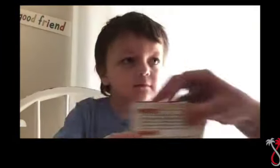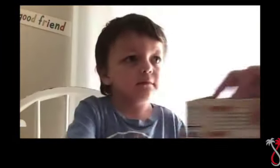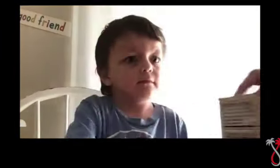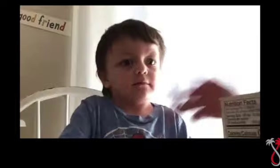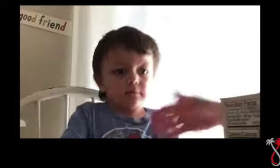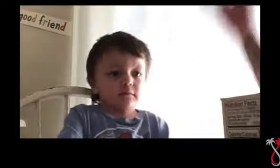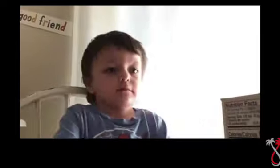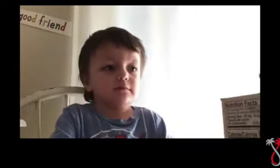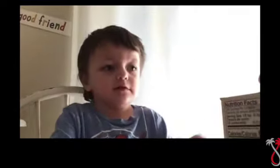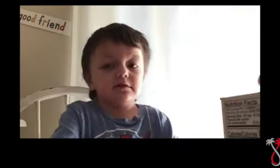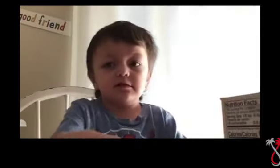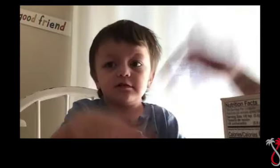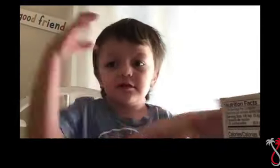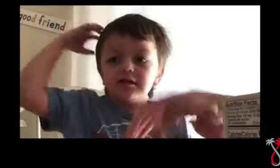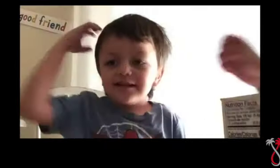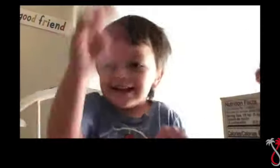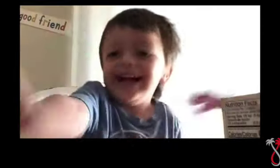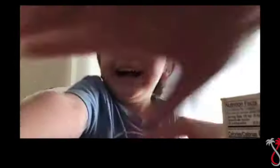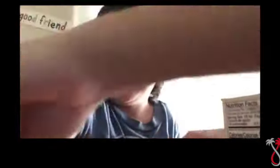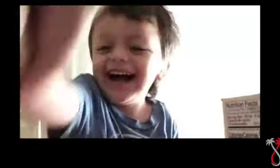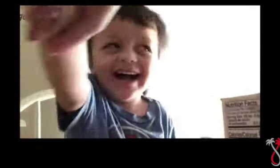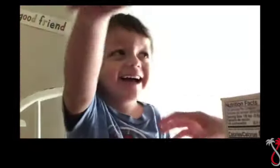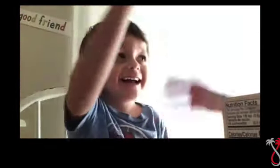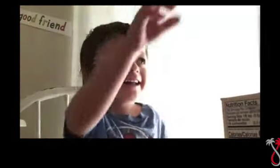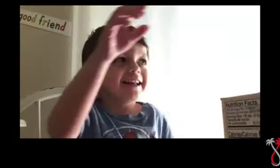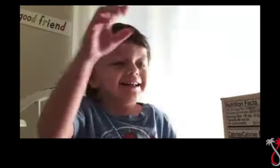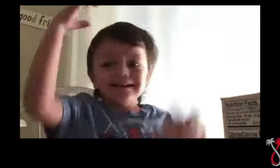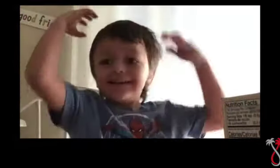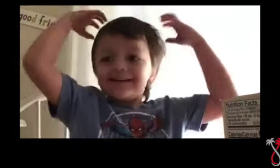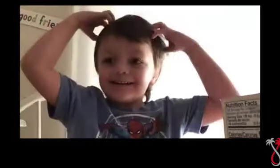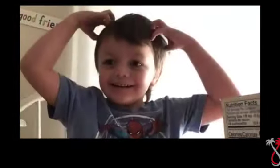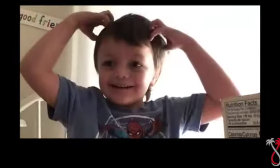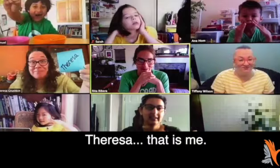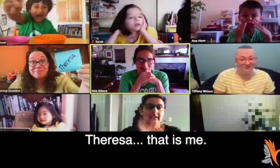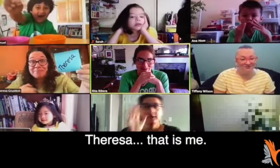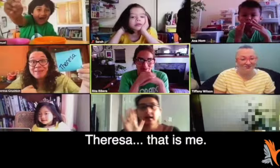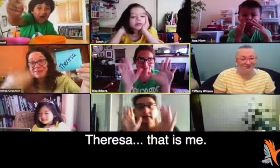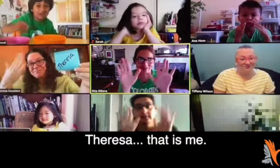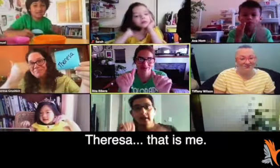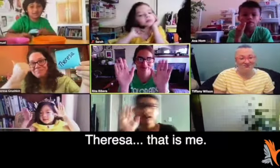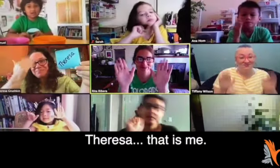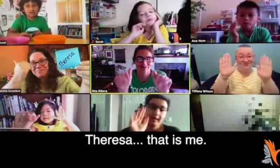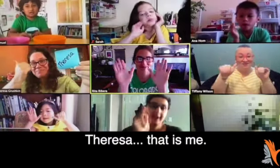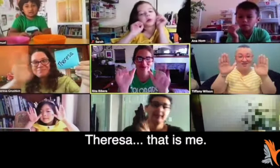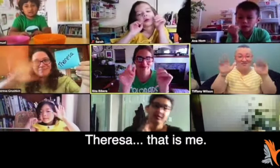Look, Cubs. Cubs. Look, Cubs. Teresa, bye to myself. That's